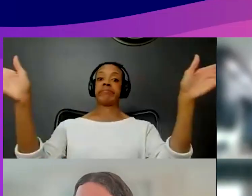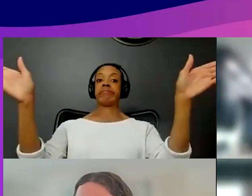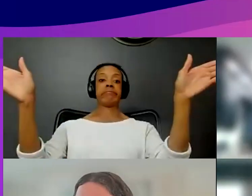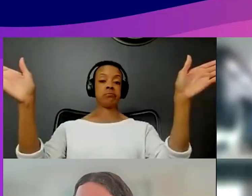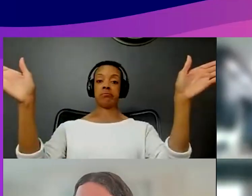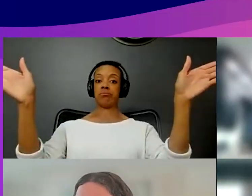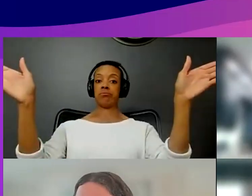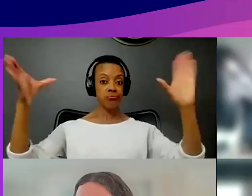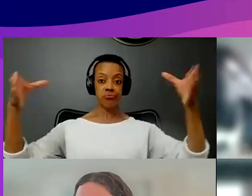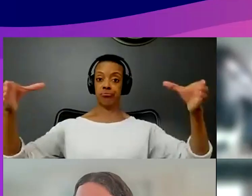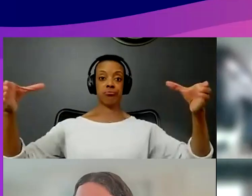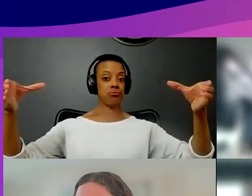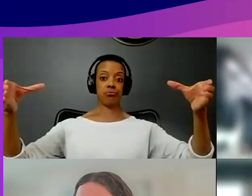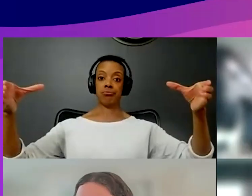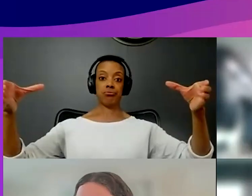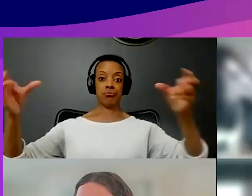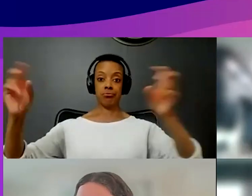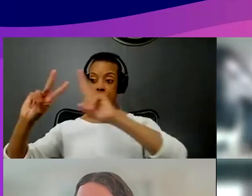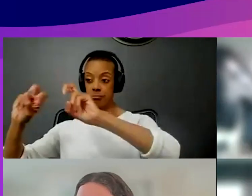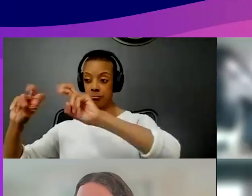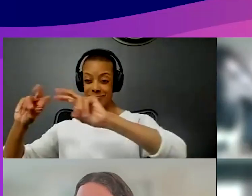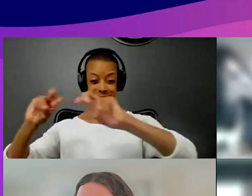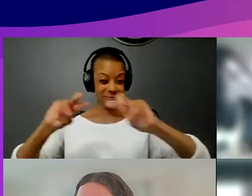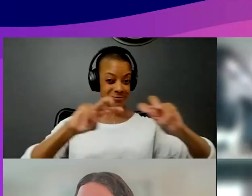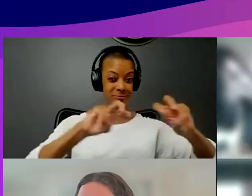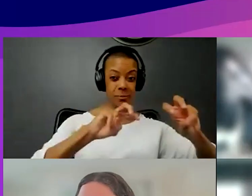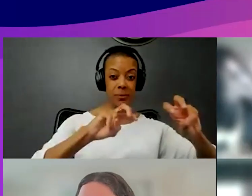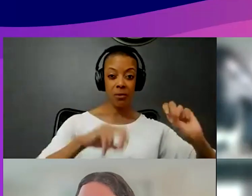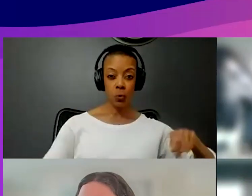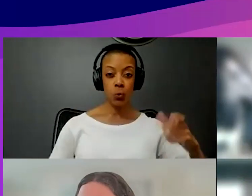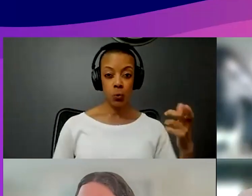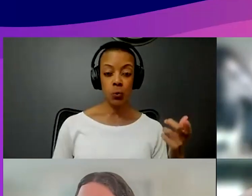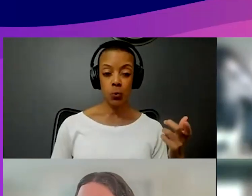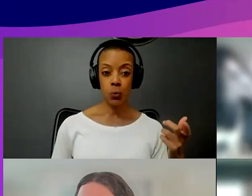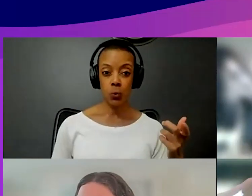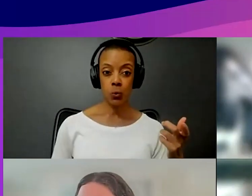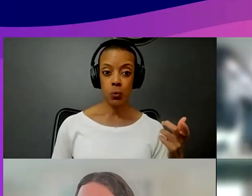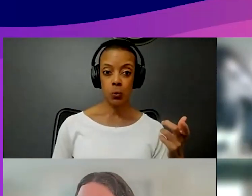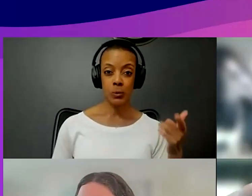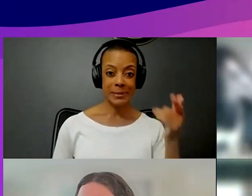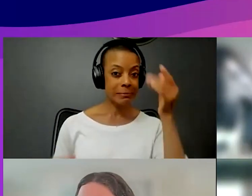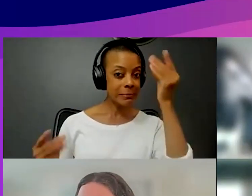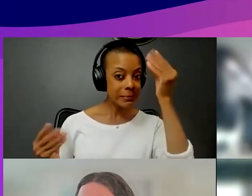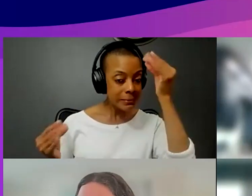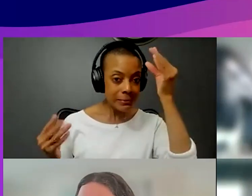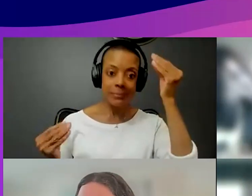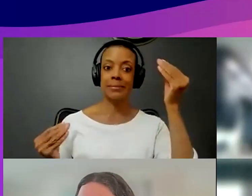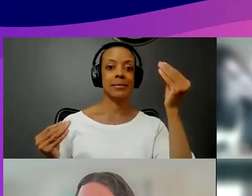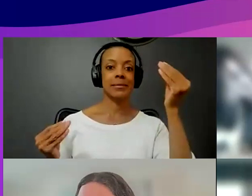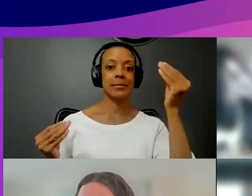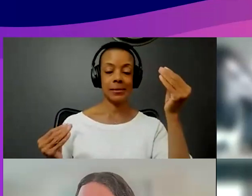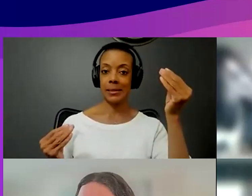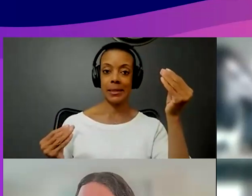and um, you know, kind of try to think about this from more of a life course perspective.